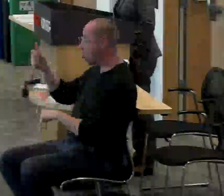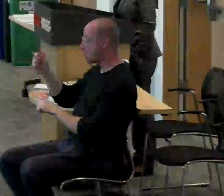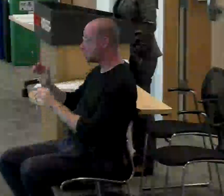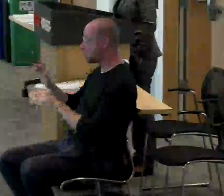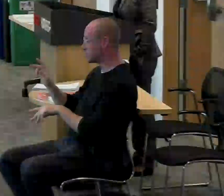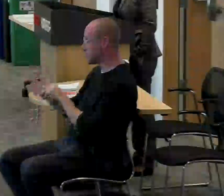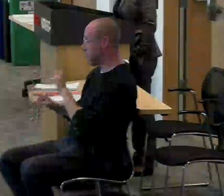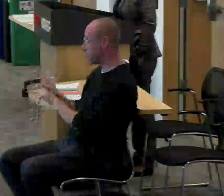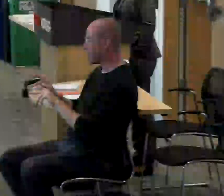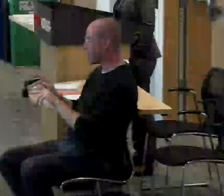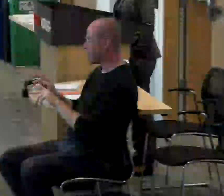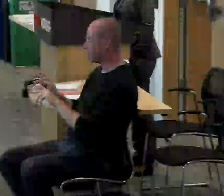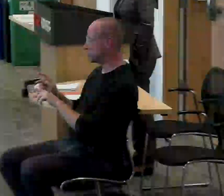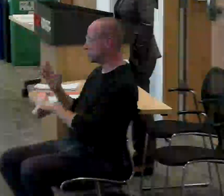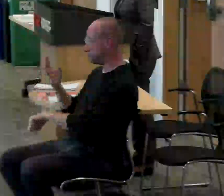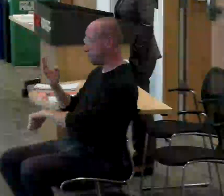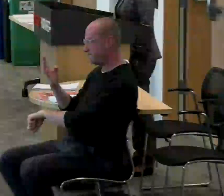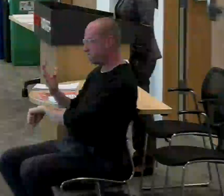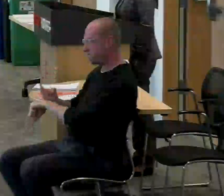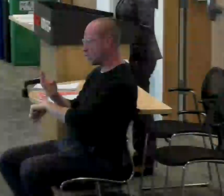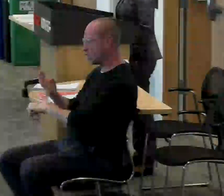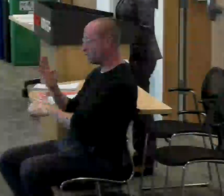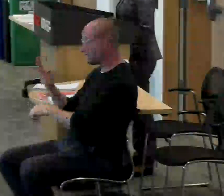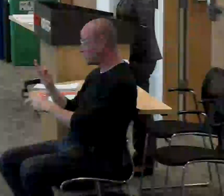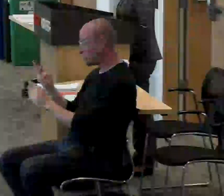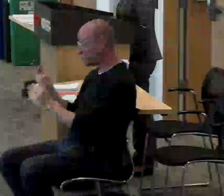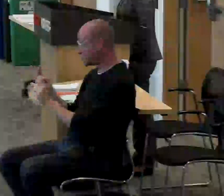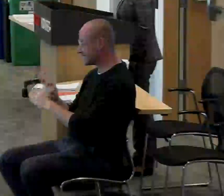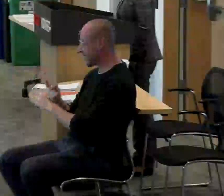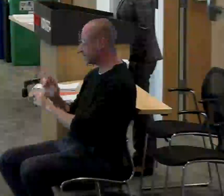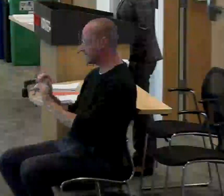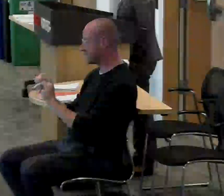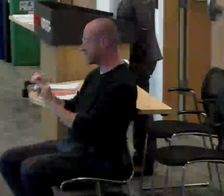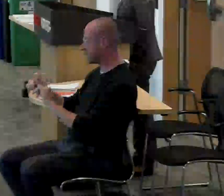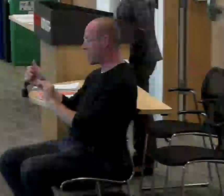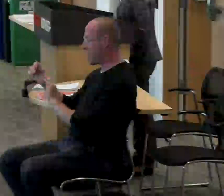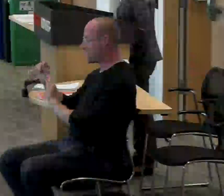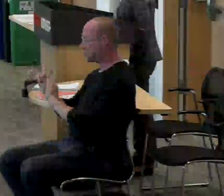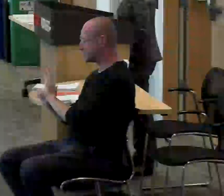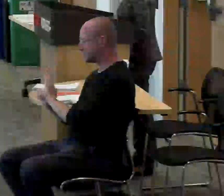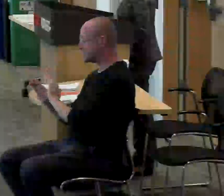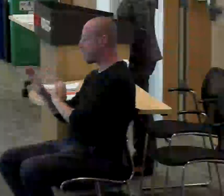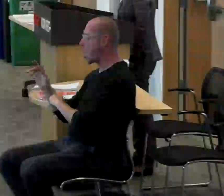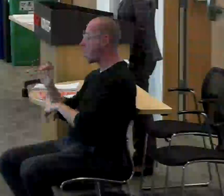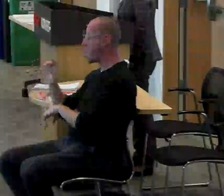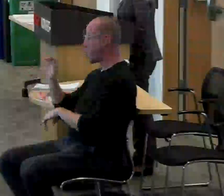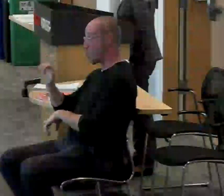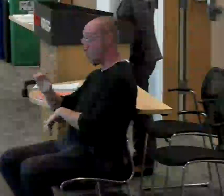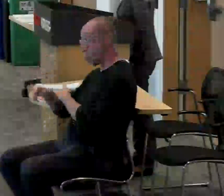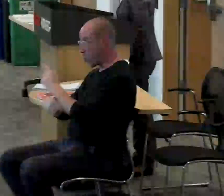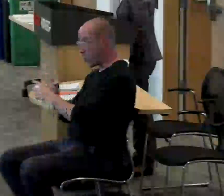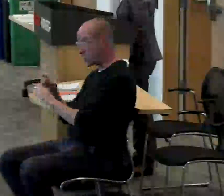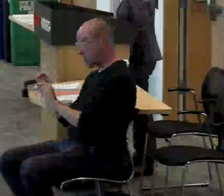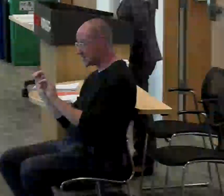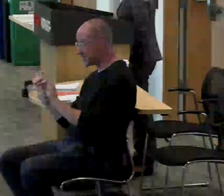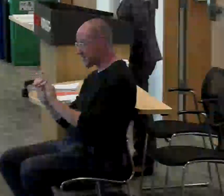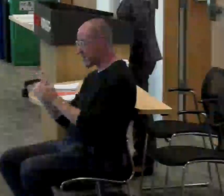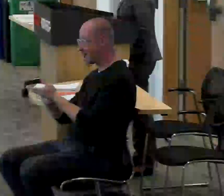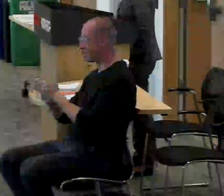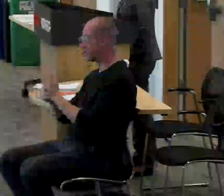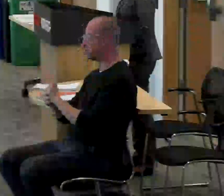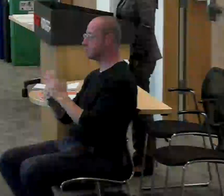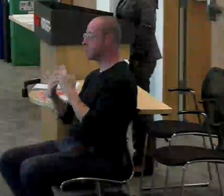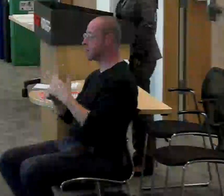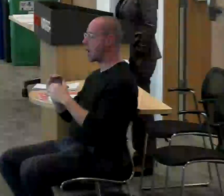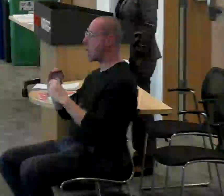4 times over. So with investments, when you get that type of scale, it increases interest in the community,